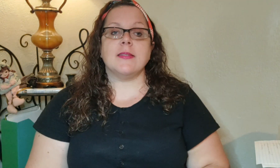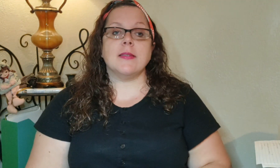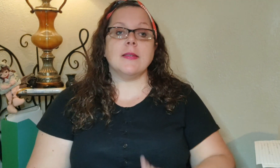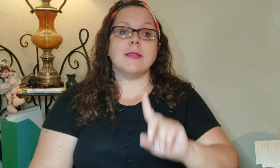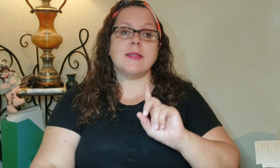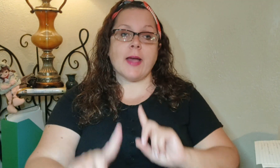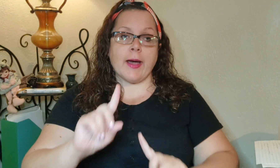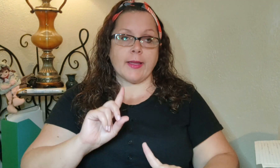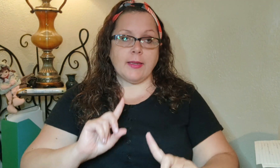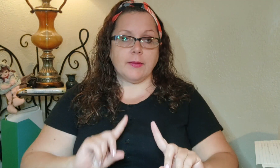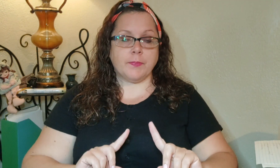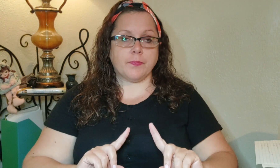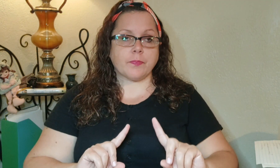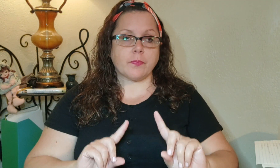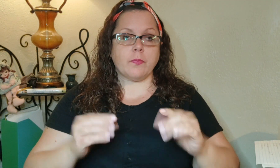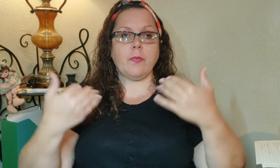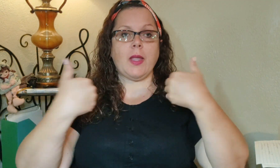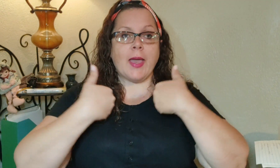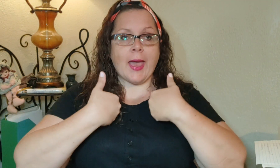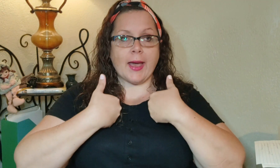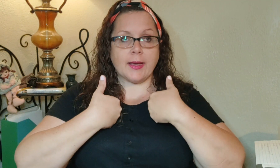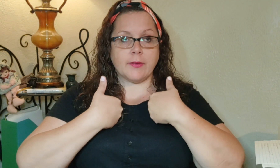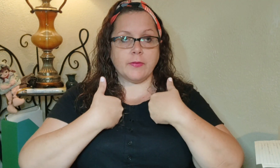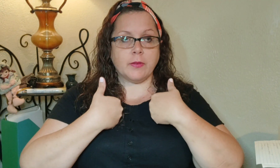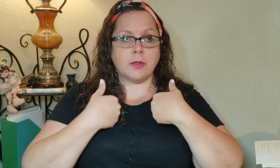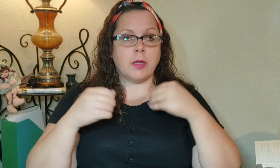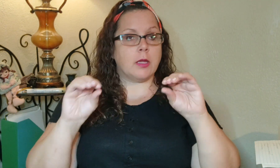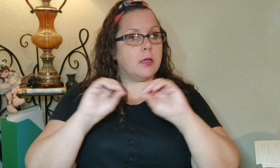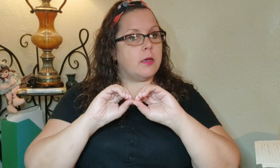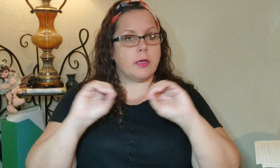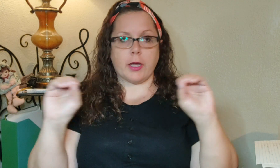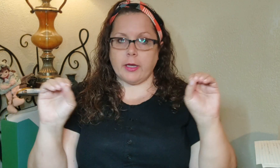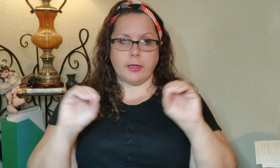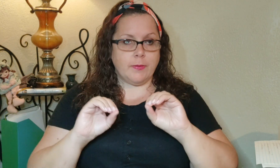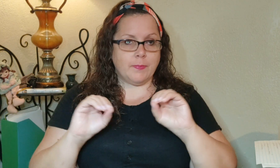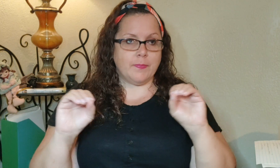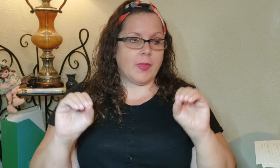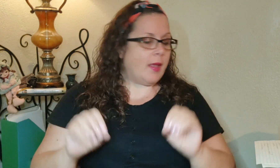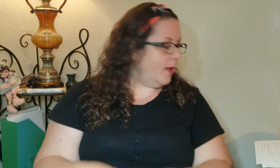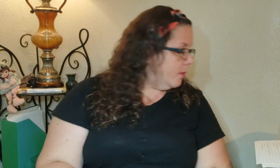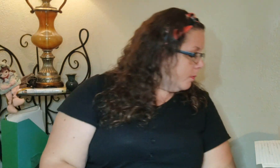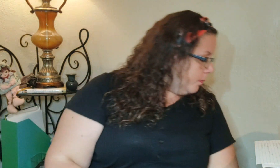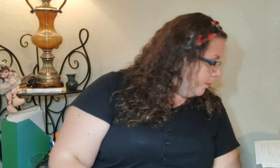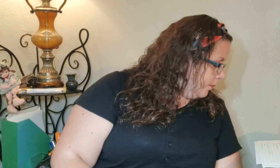It's sign, have, none.